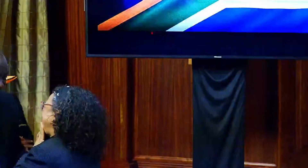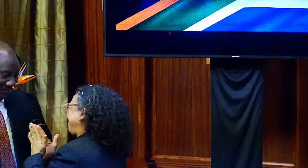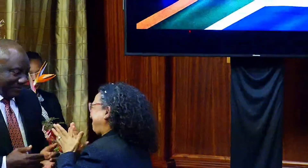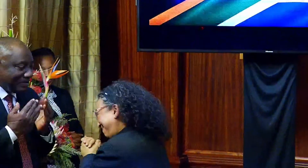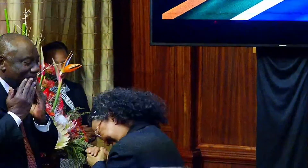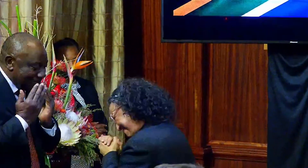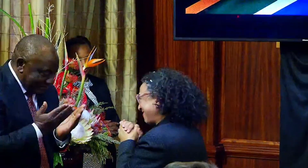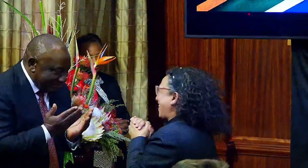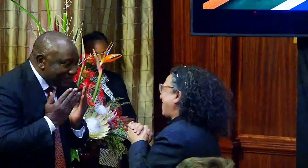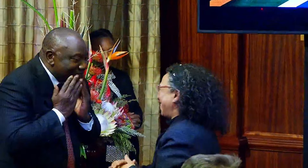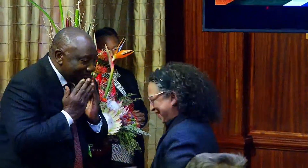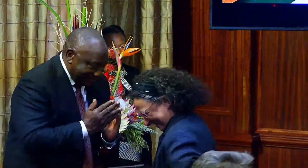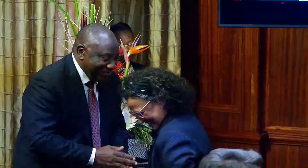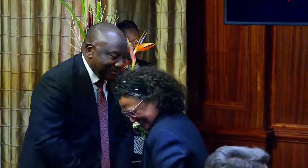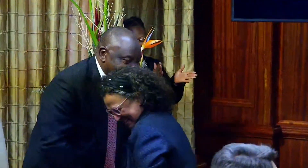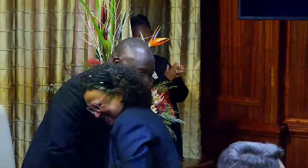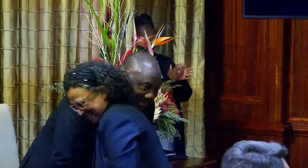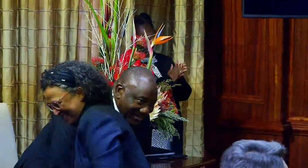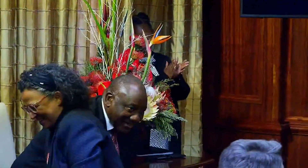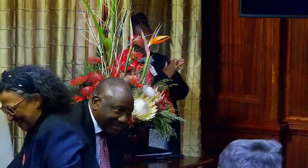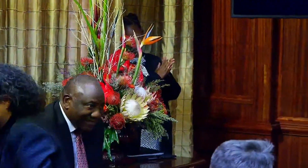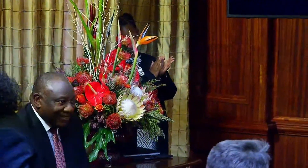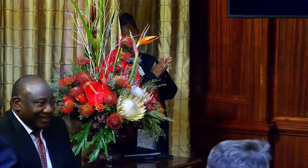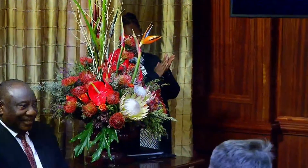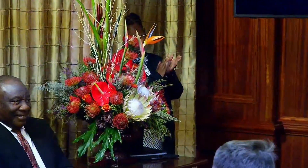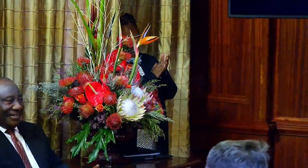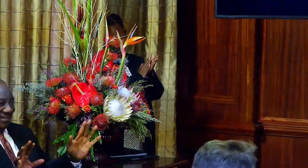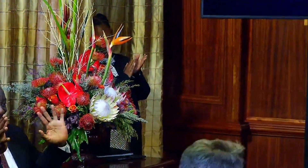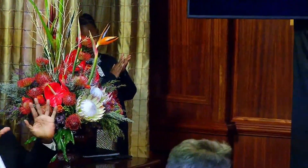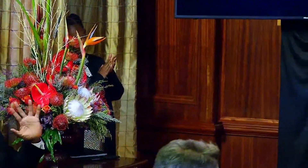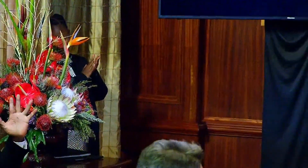Thank you very much. Another warm round of applause.